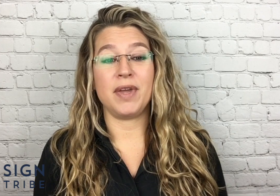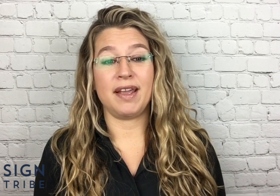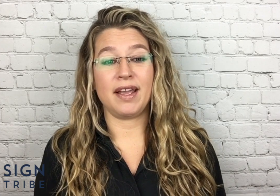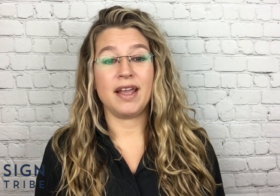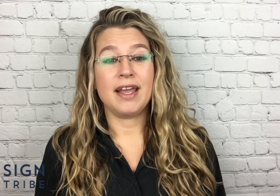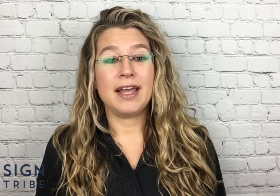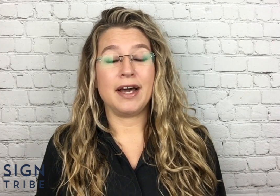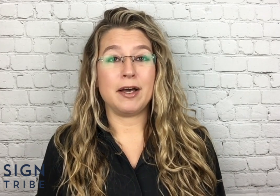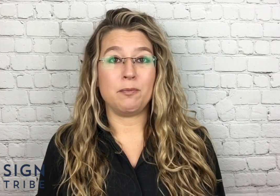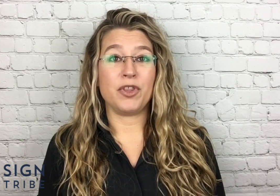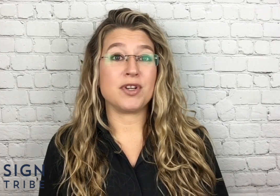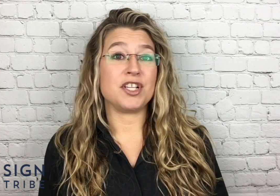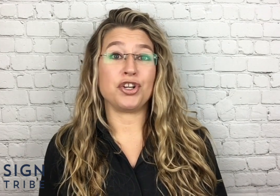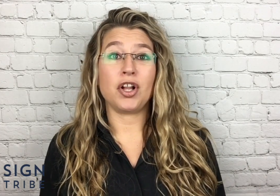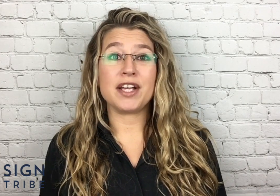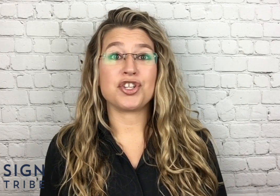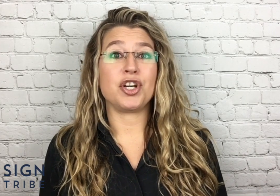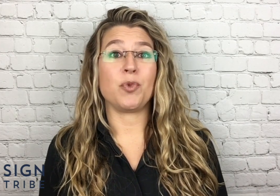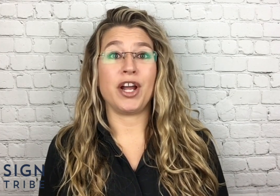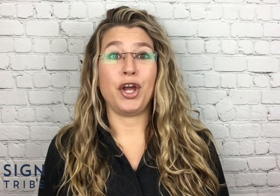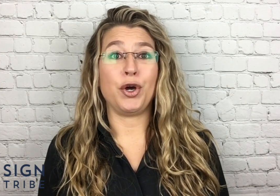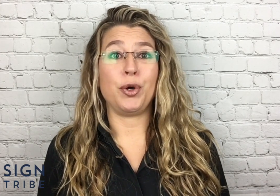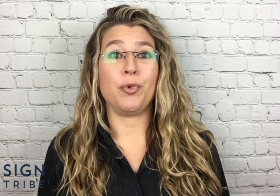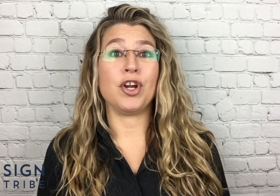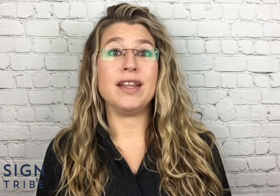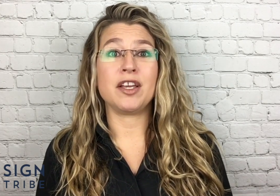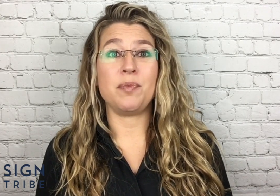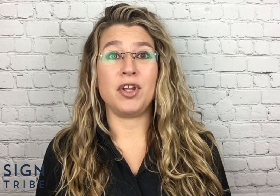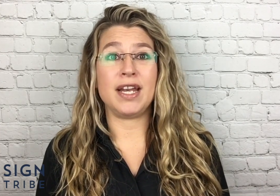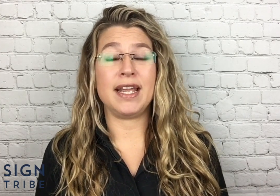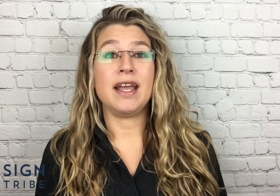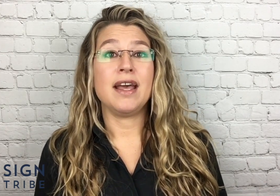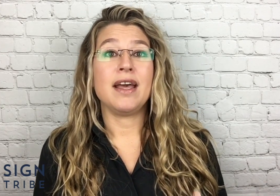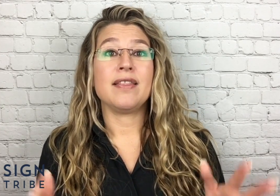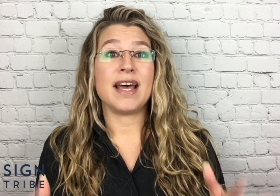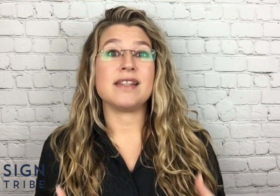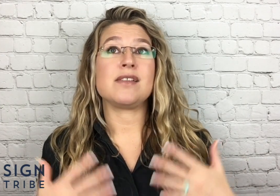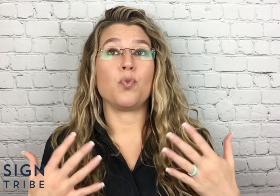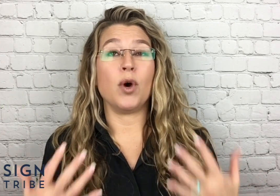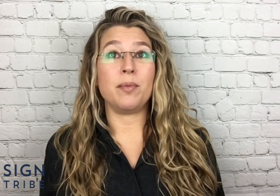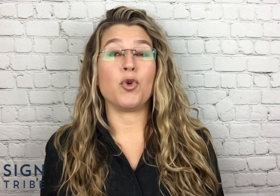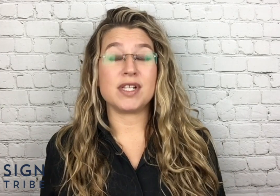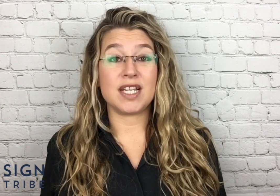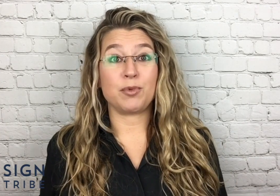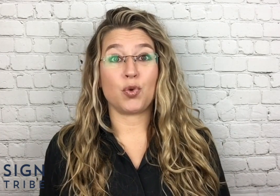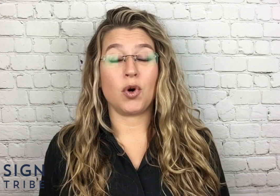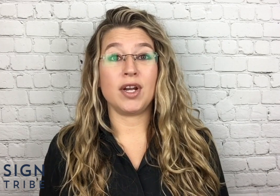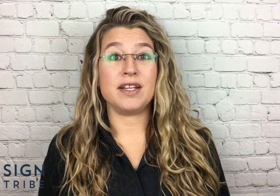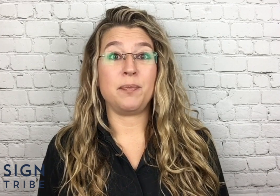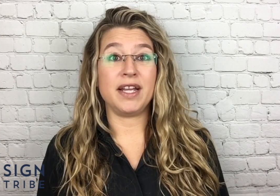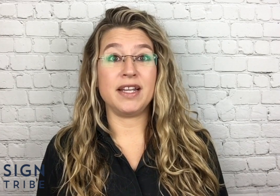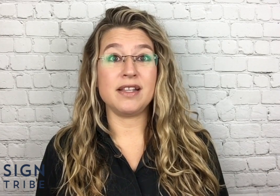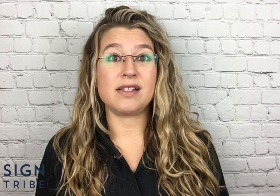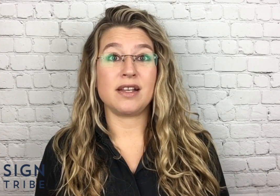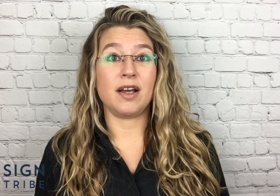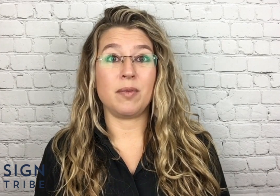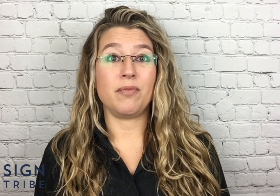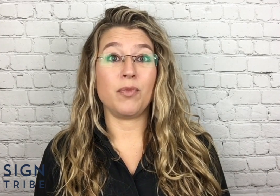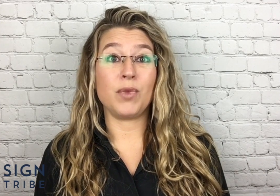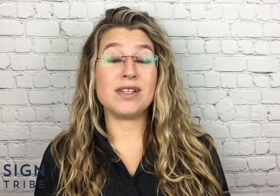being, whether it's in your classroom or at home or in the community. That's one more step toward independence, is just